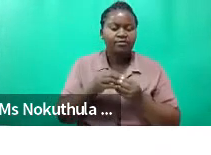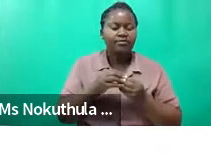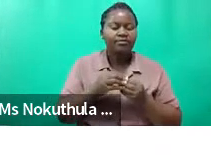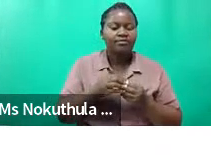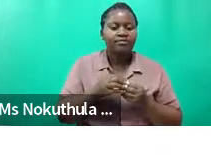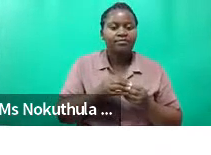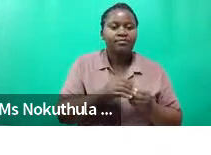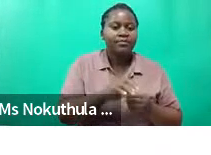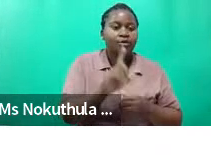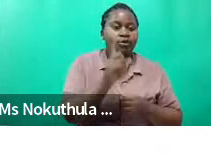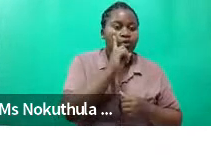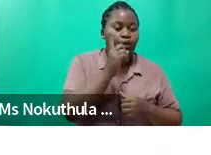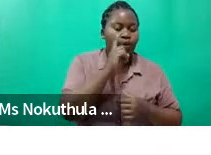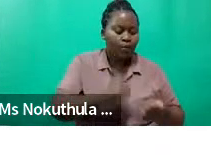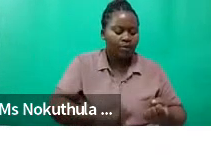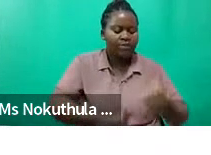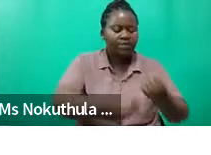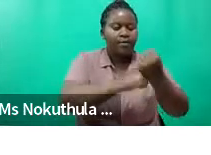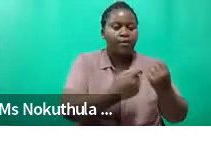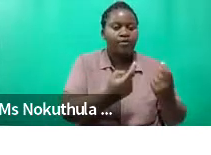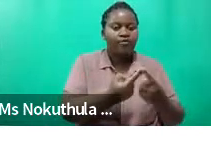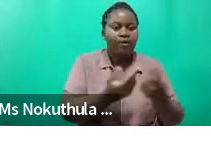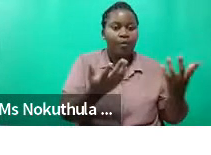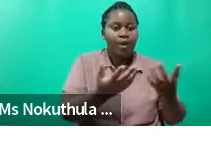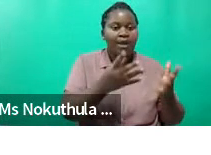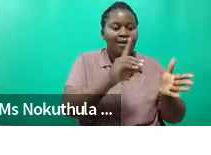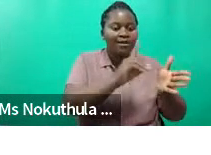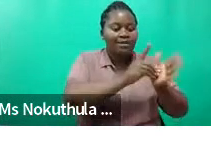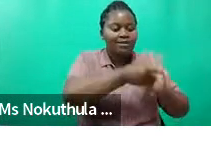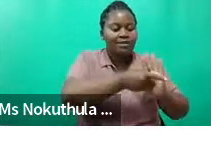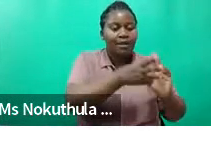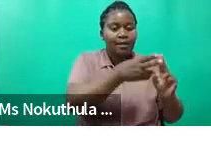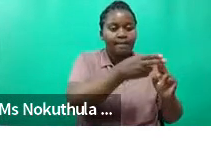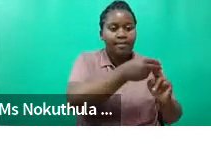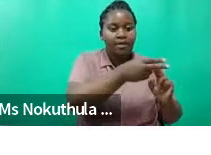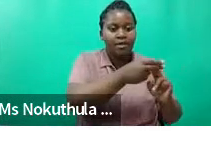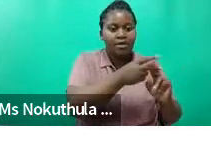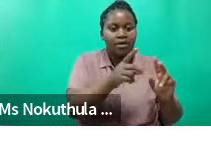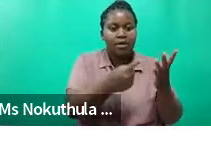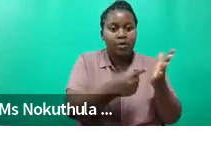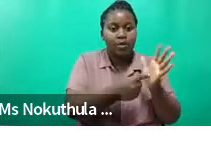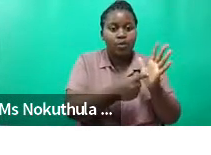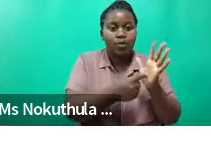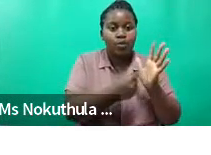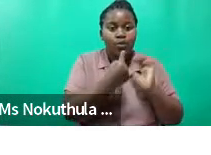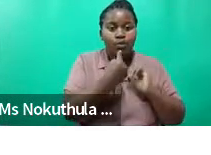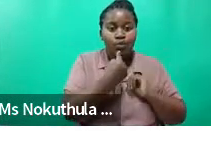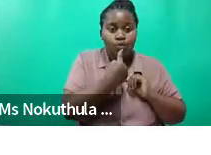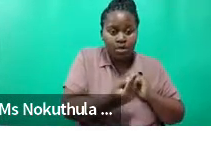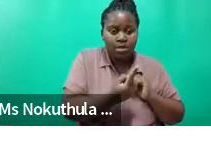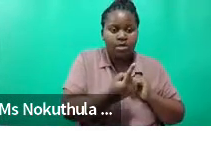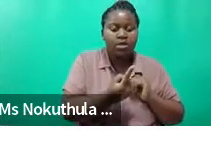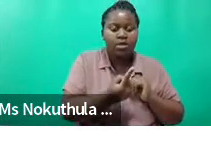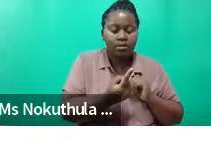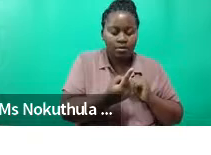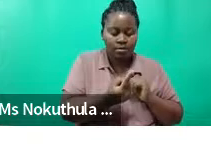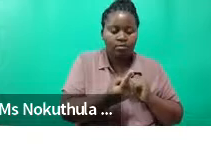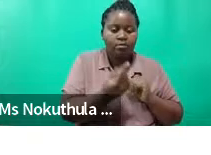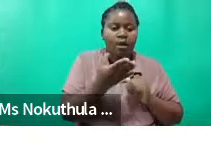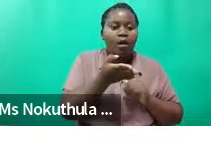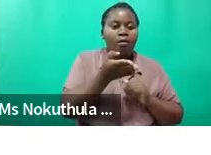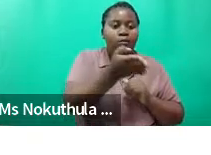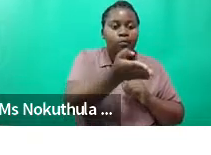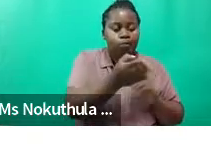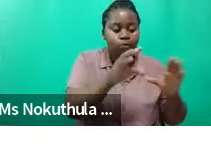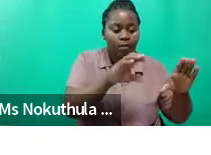from the disability unit. She had indicated that she was able to attend class because